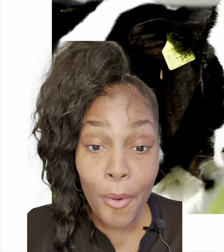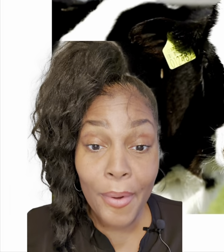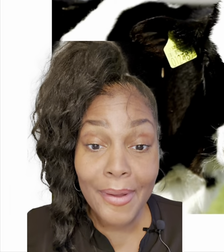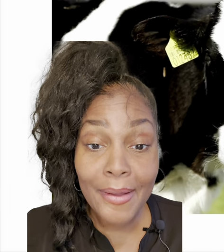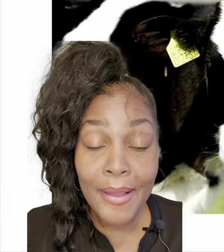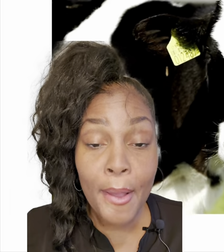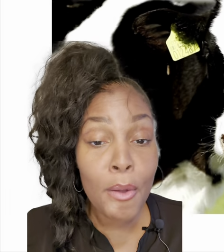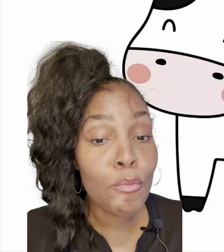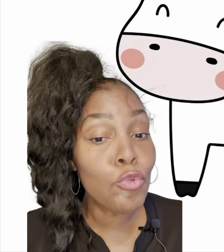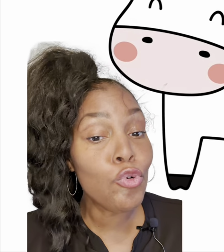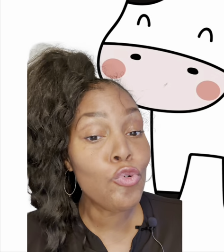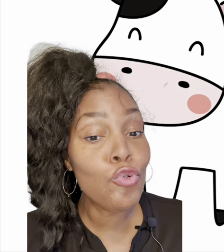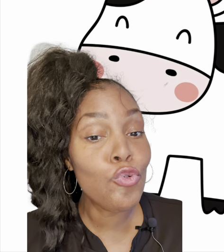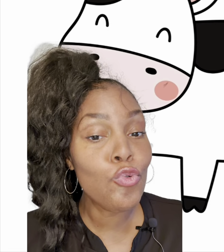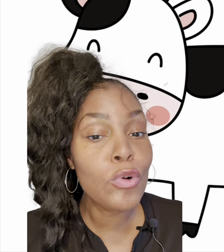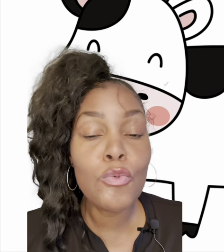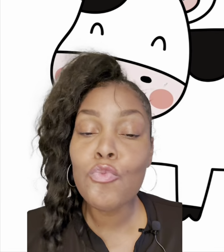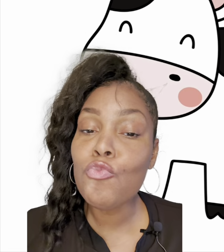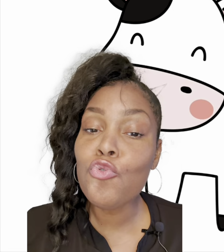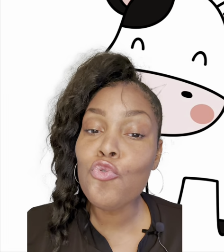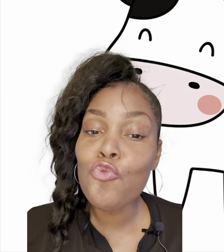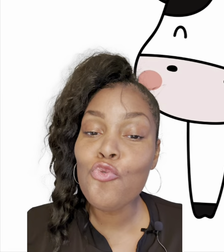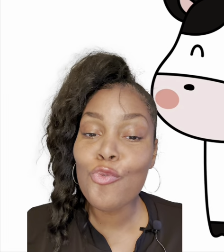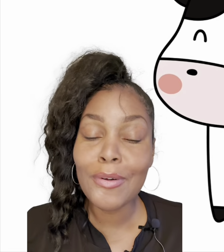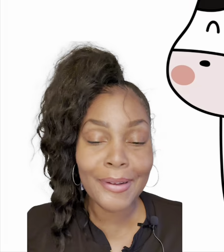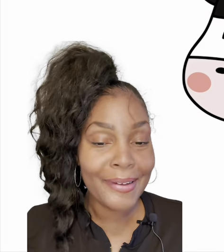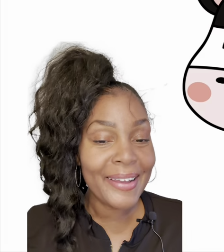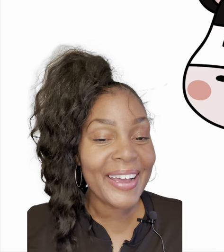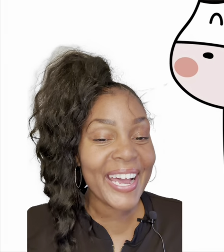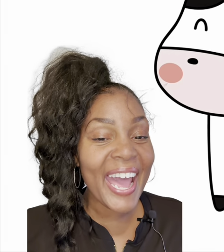Cow. Moo. Moo.